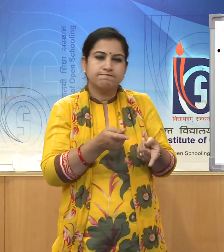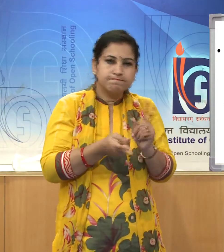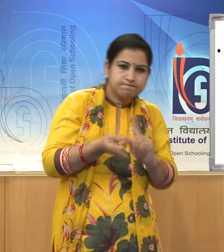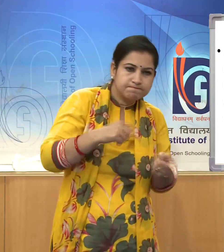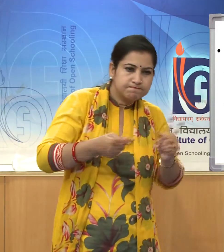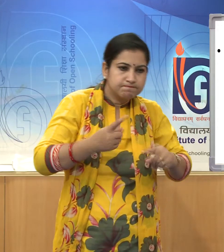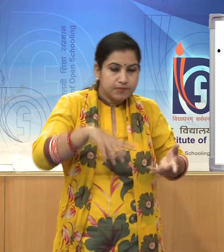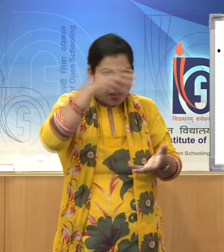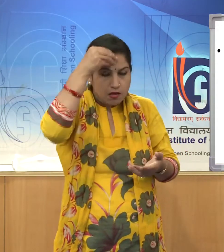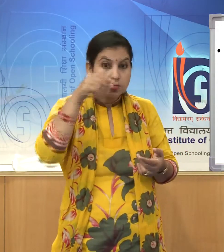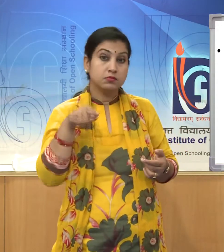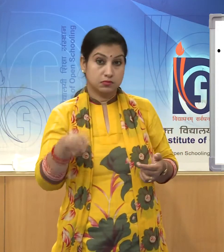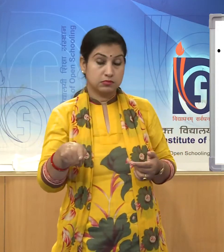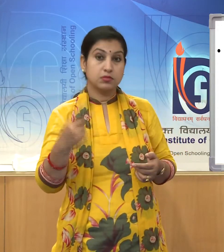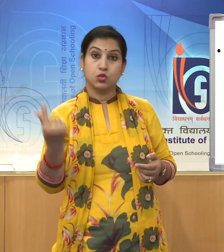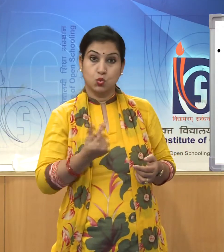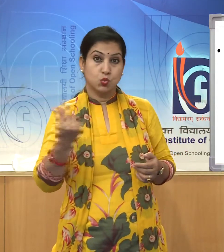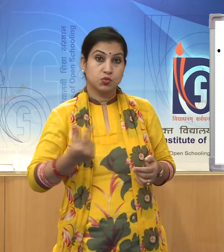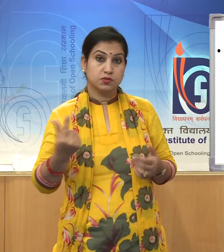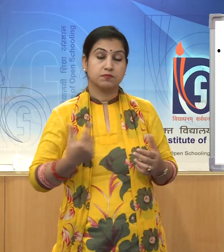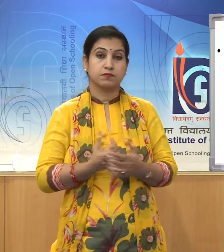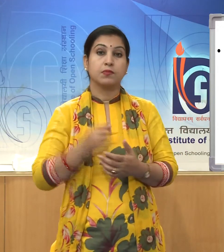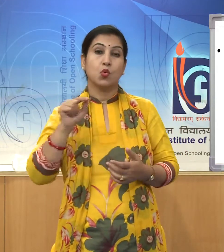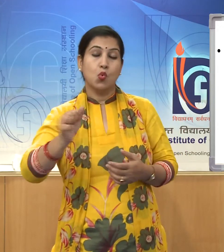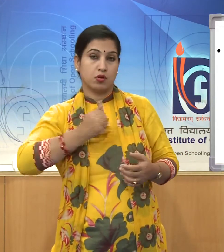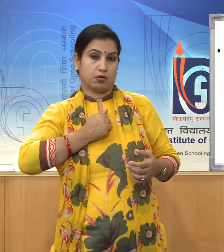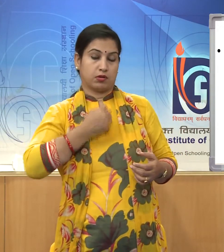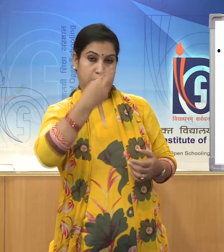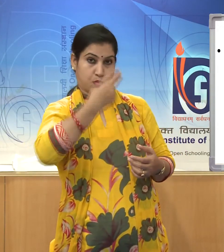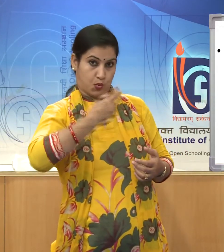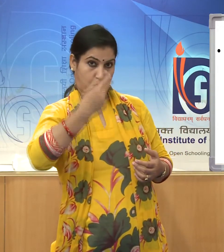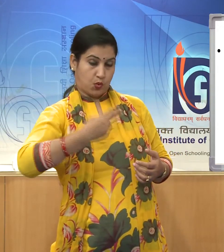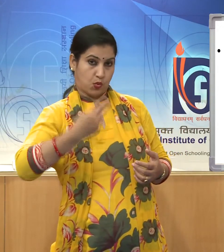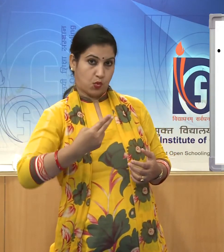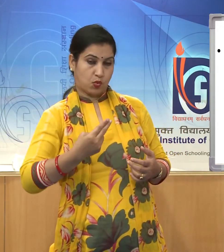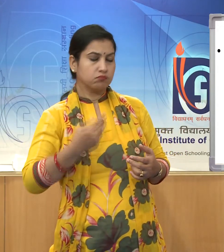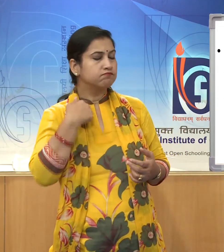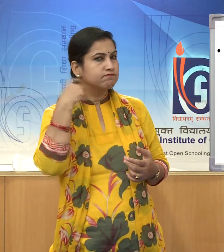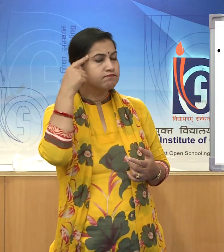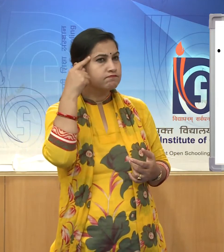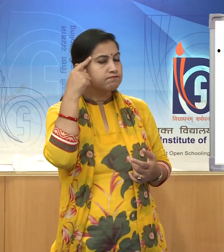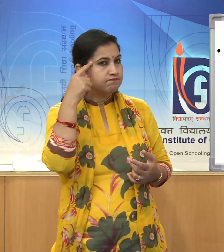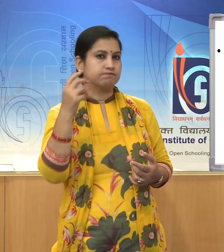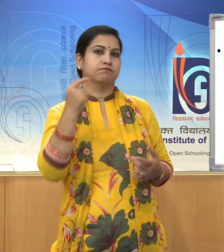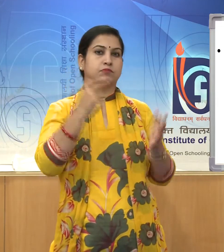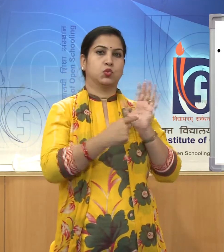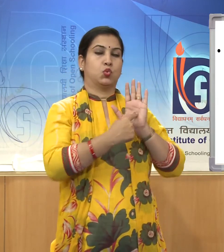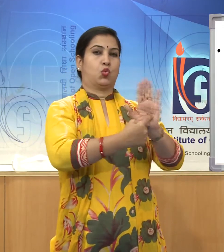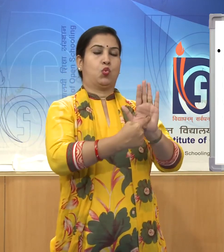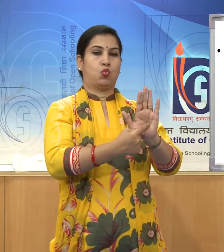form, he used his drawing to depict the